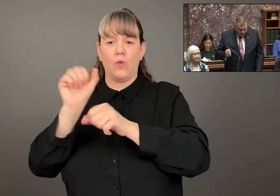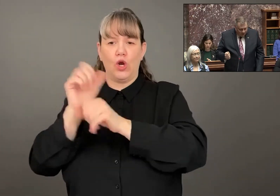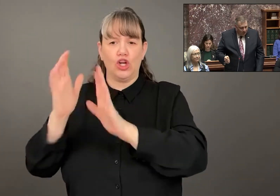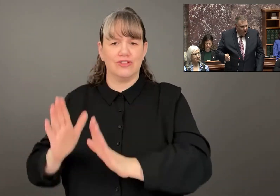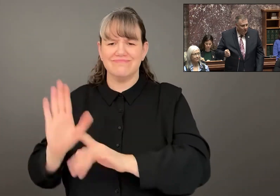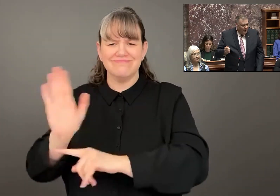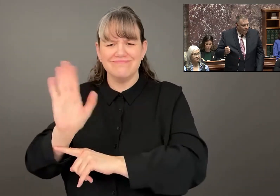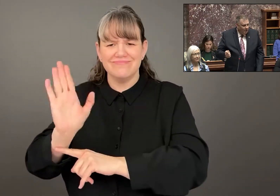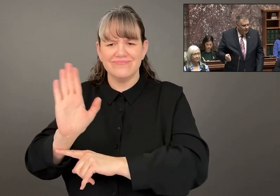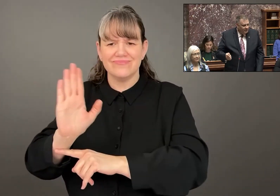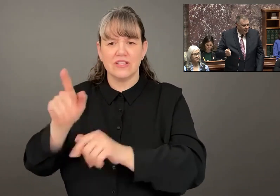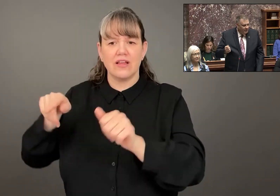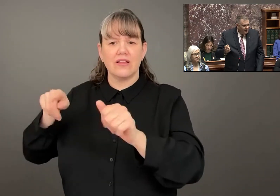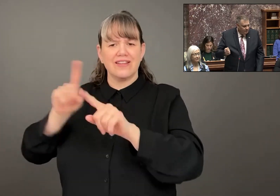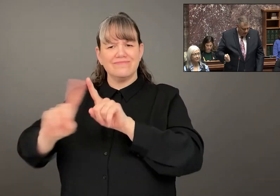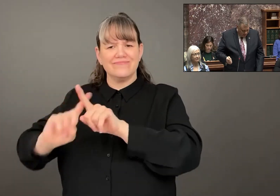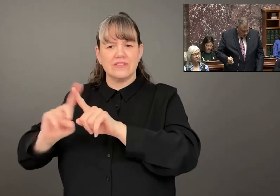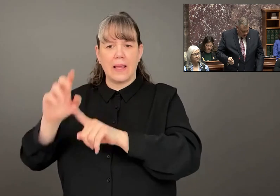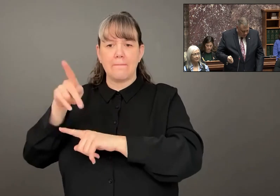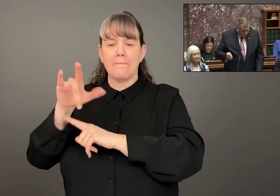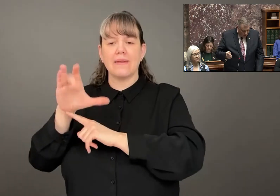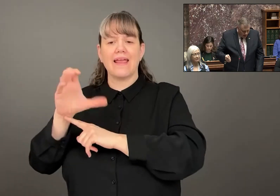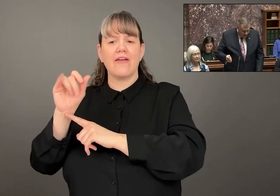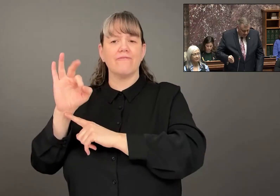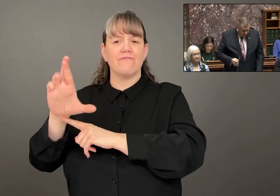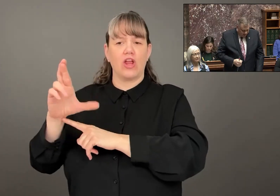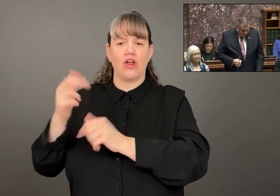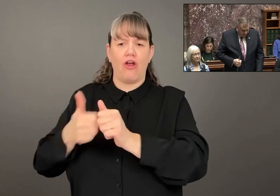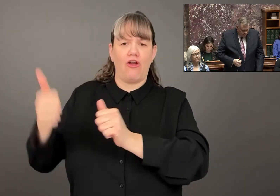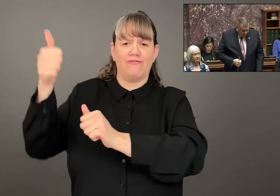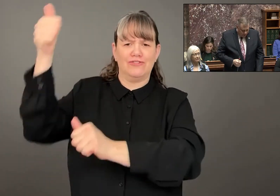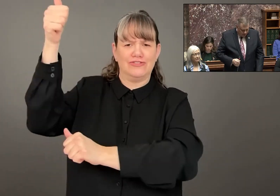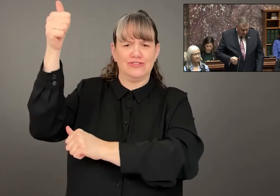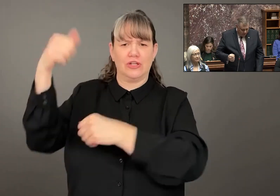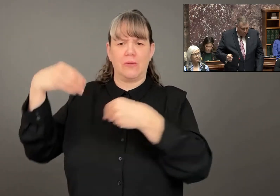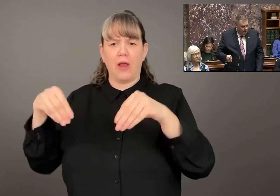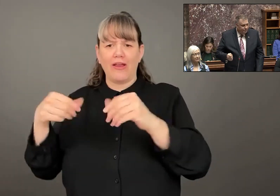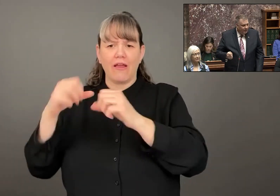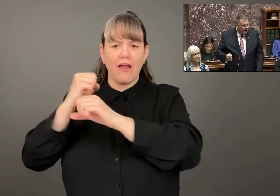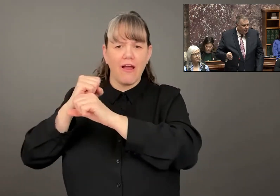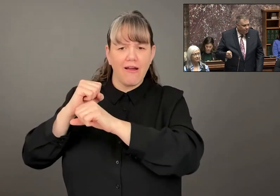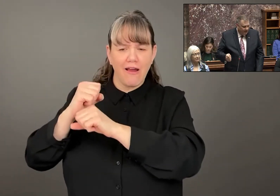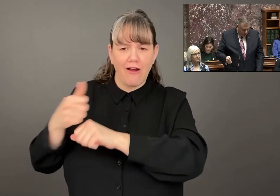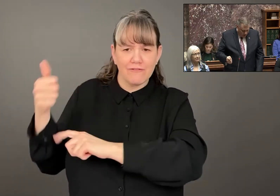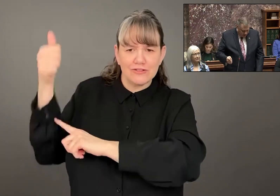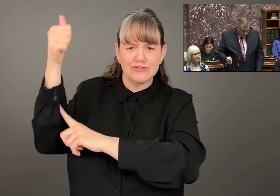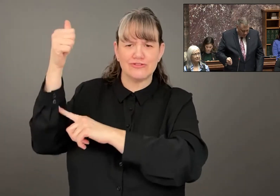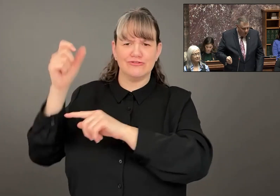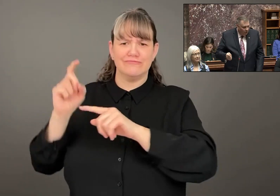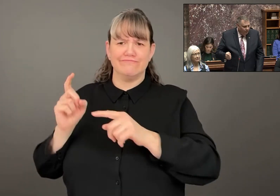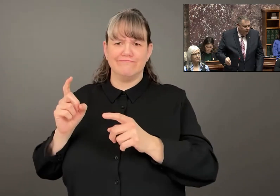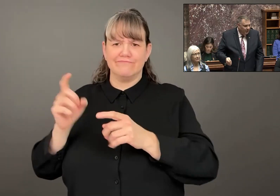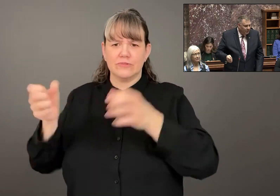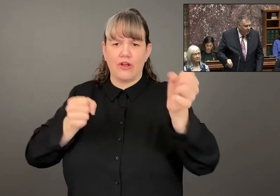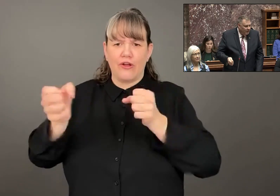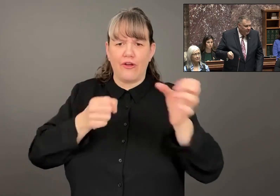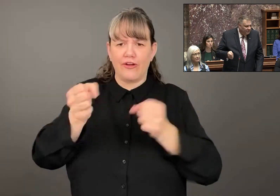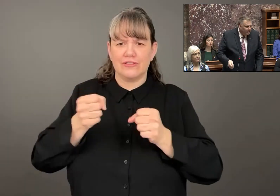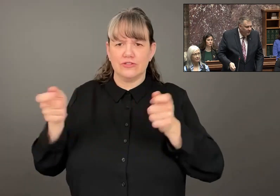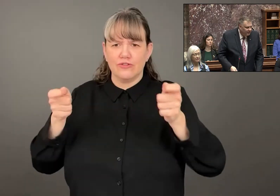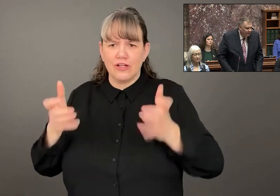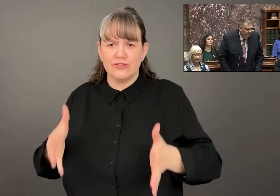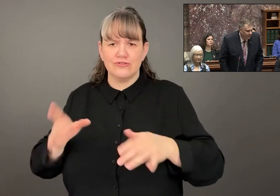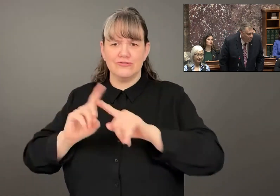and it's all partisan spin doctors. Why is this government prioritizing more political spin doctors over